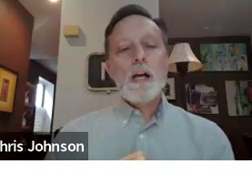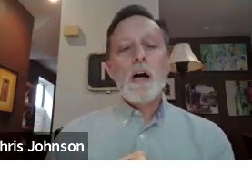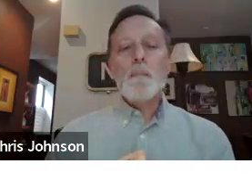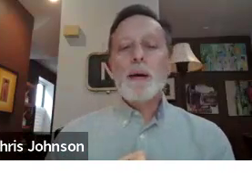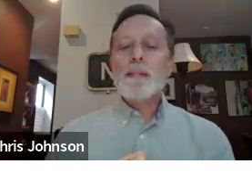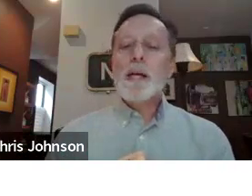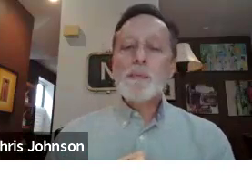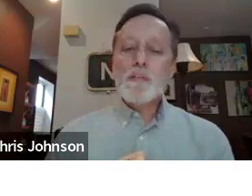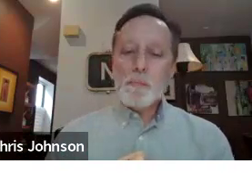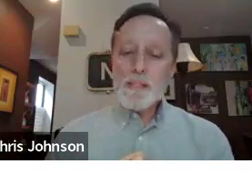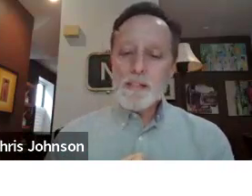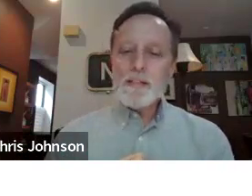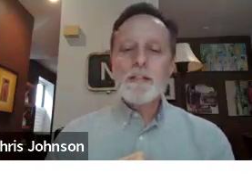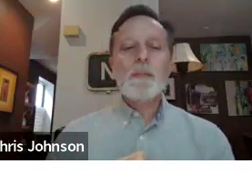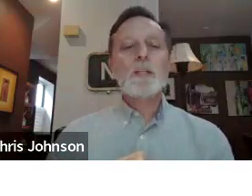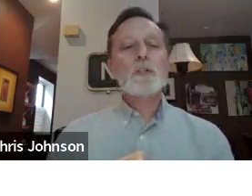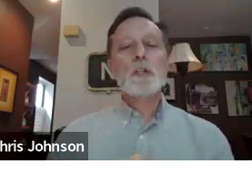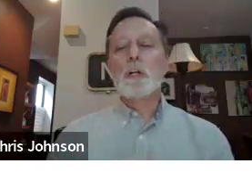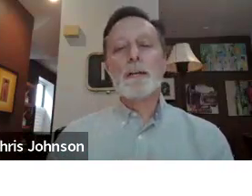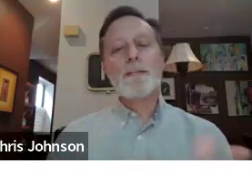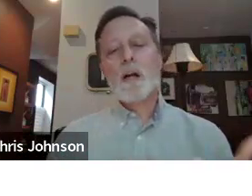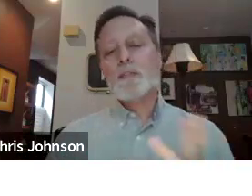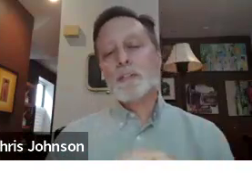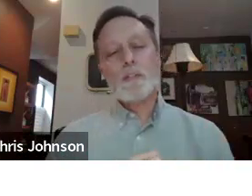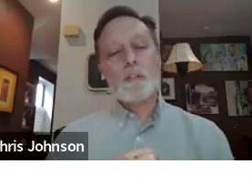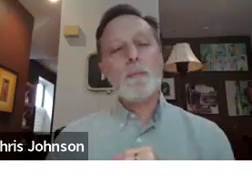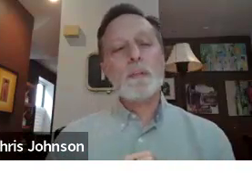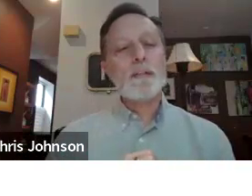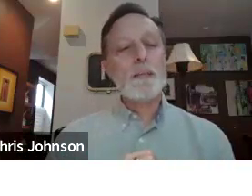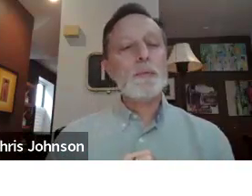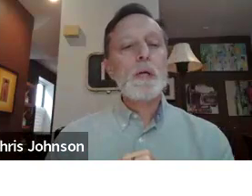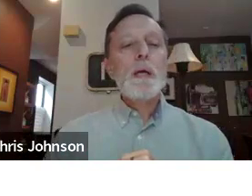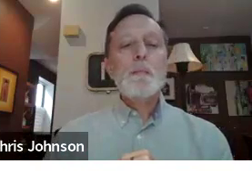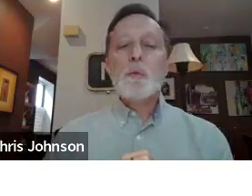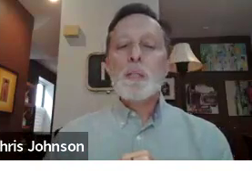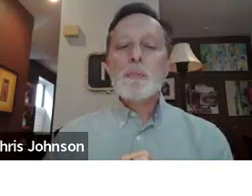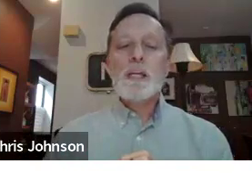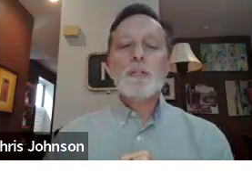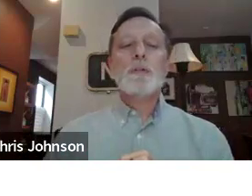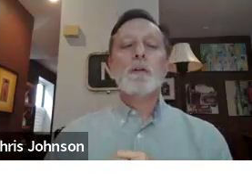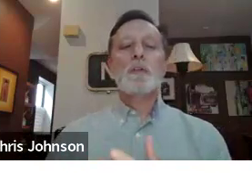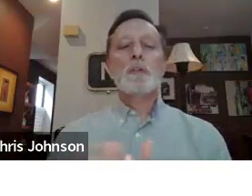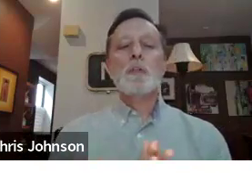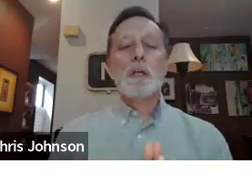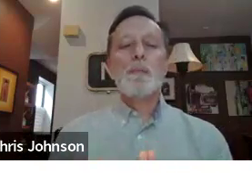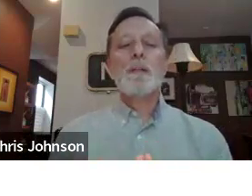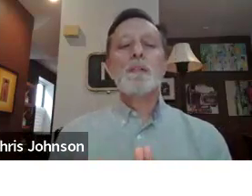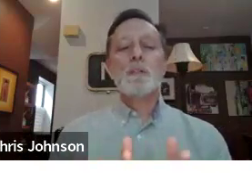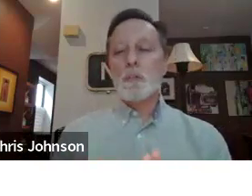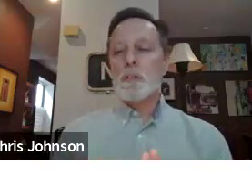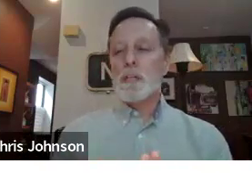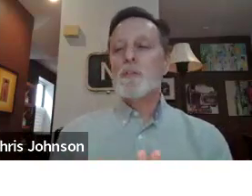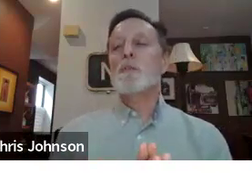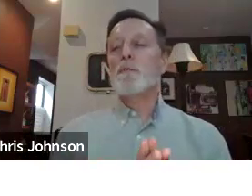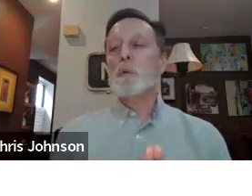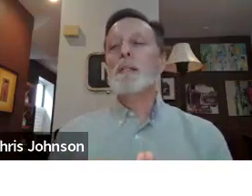specialized by the types of businesses that they insure. And these are obviously just a couple examples, but transportation, there are insurance companies